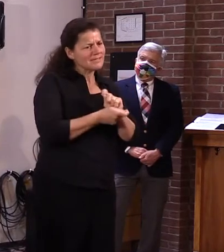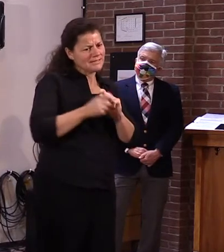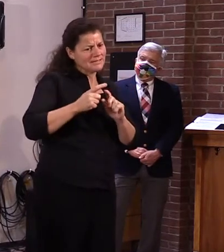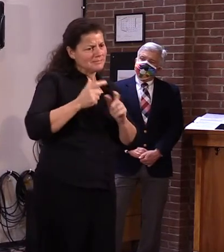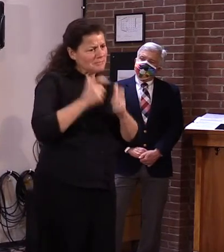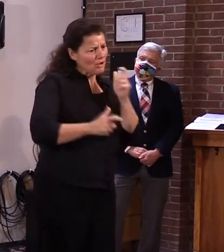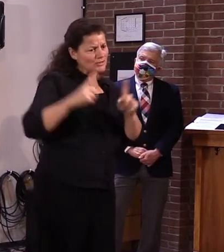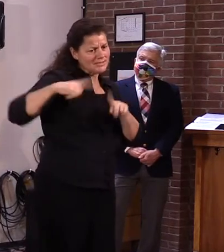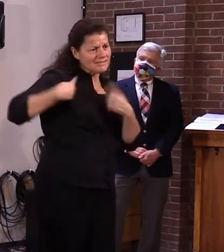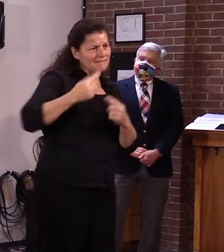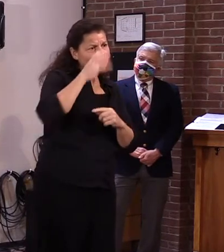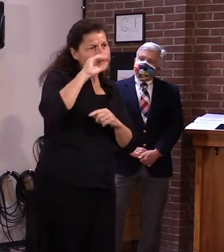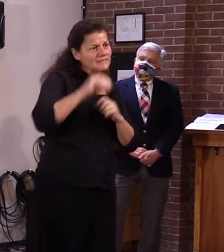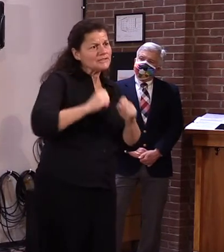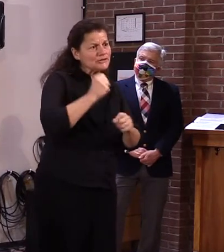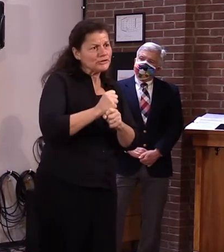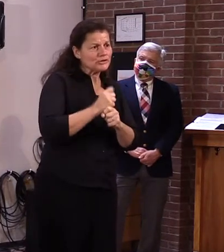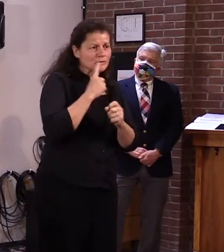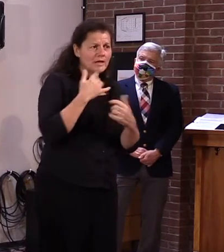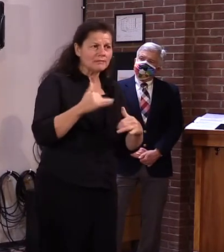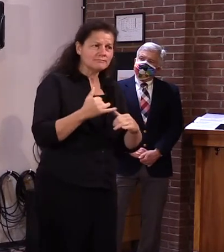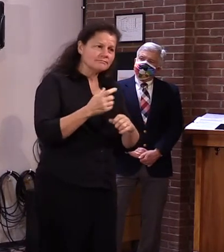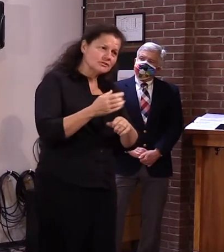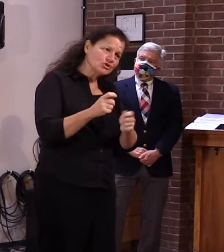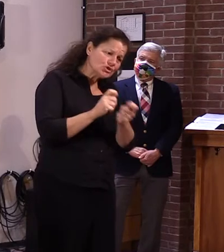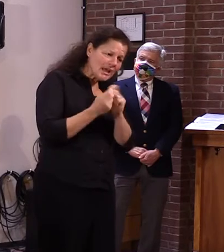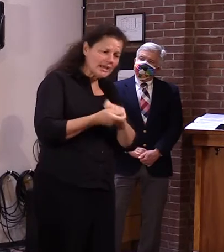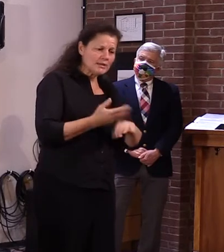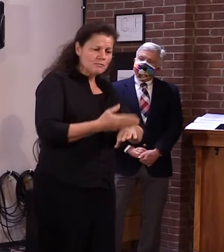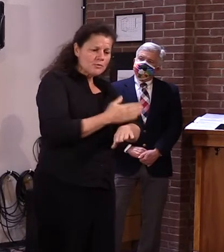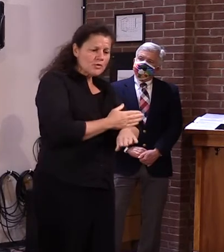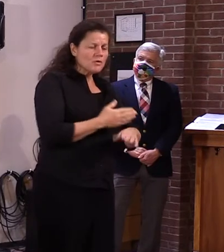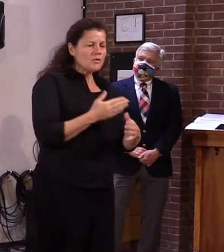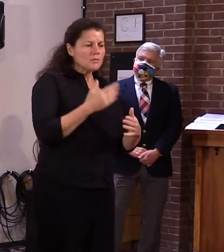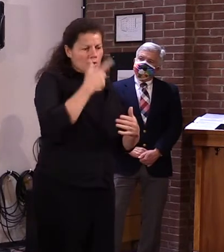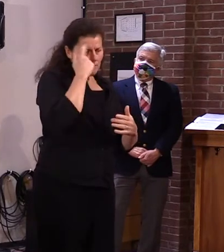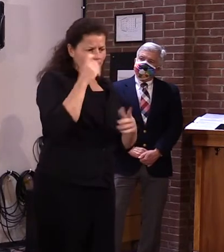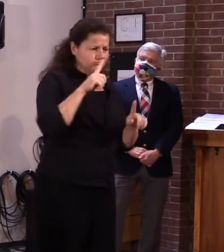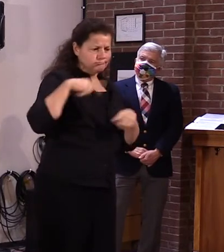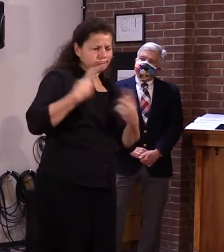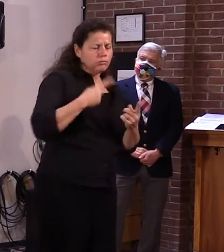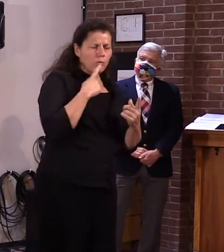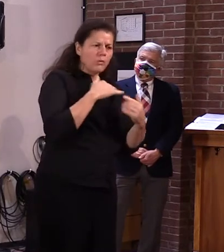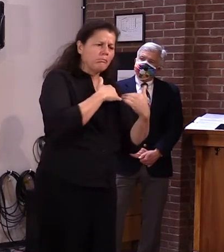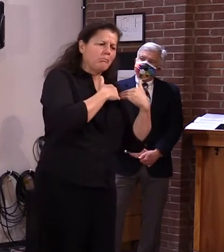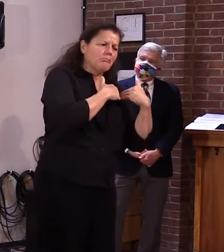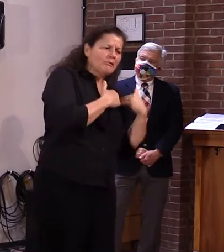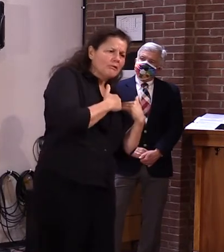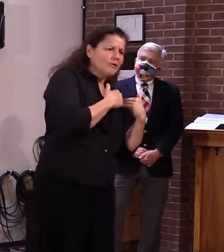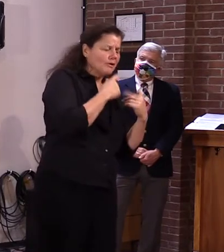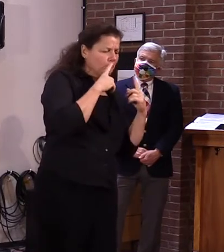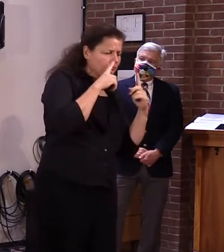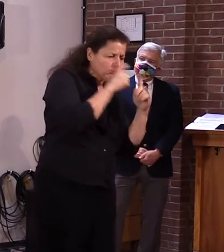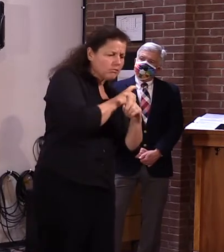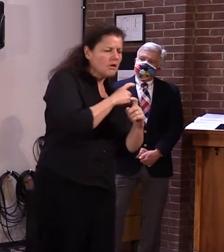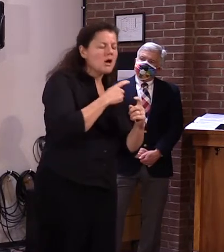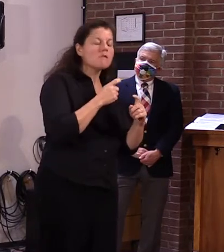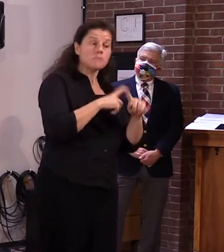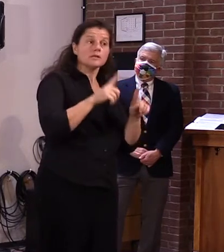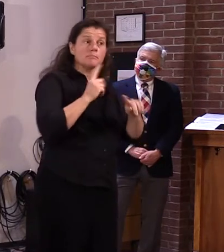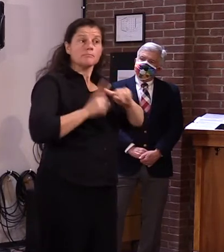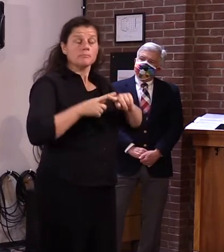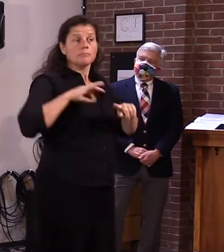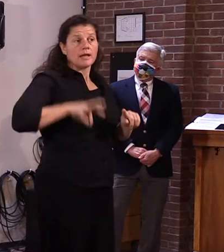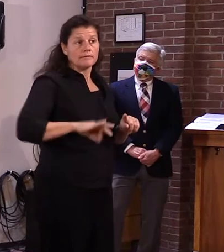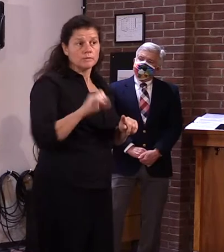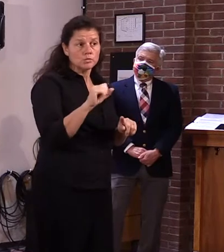years. This adds to some of the burden, although there are benefits as well. The other